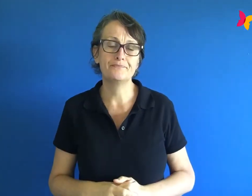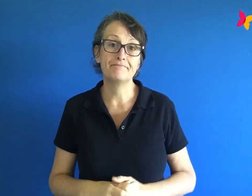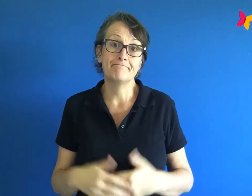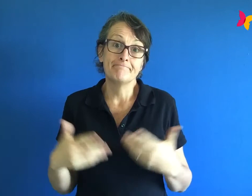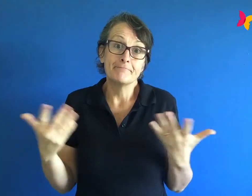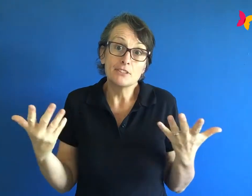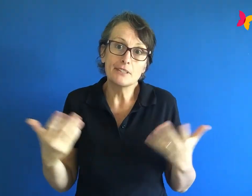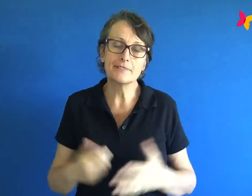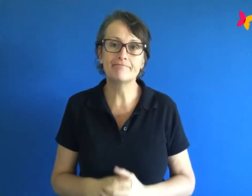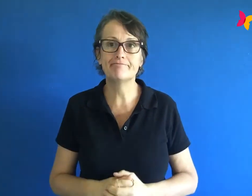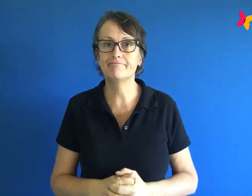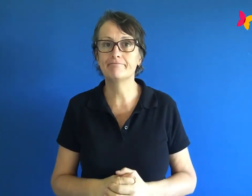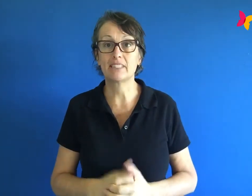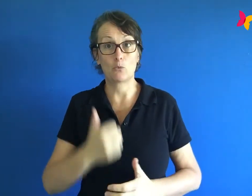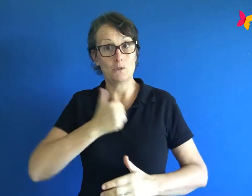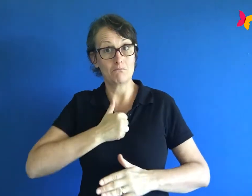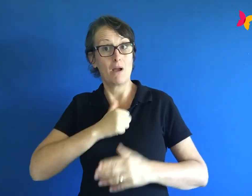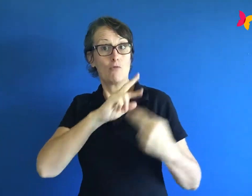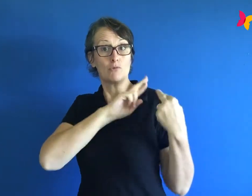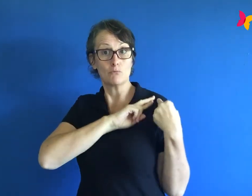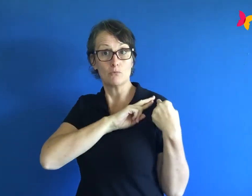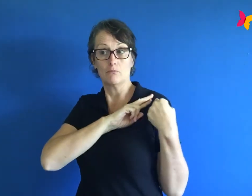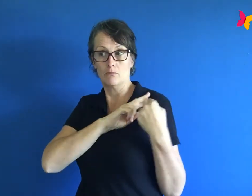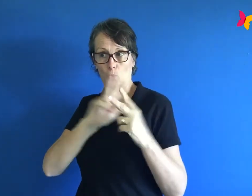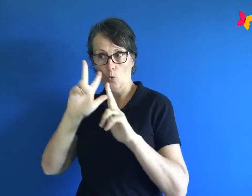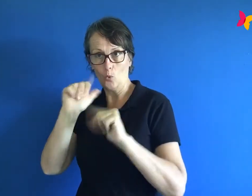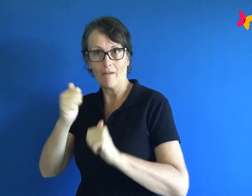yeah, it was my job to keep him safe.